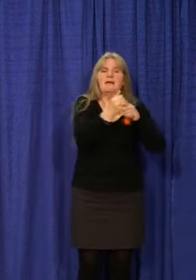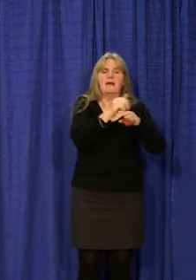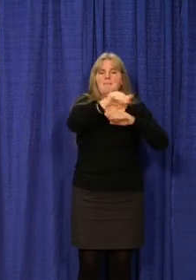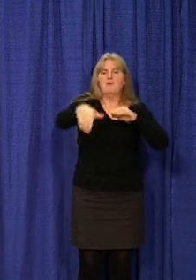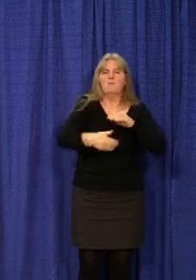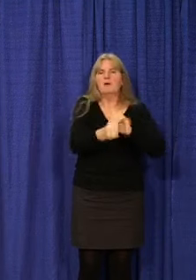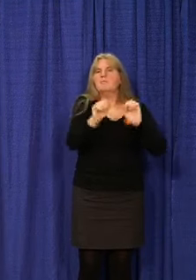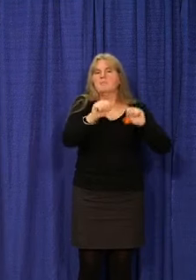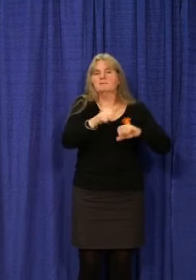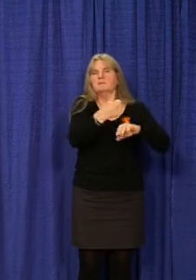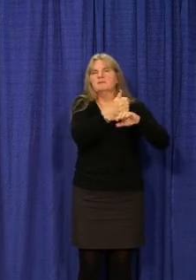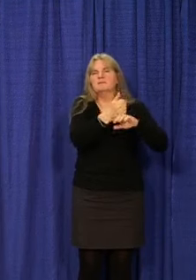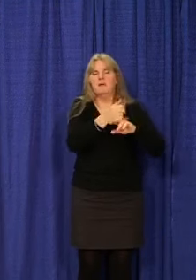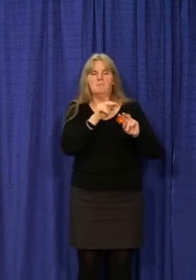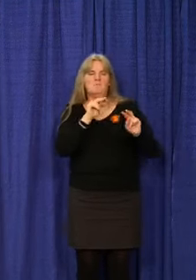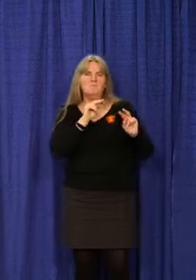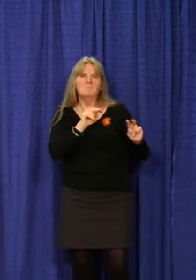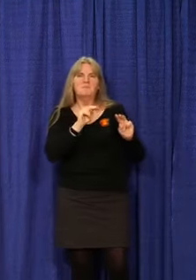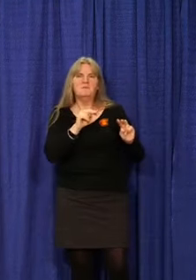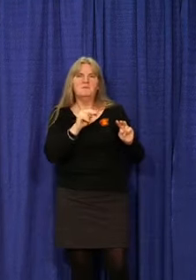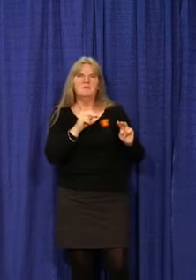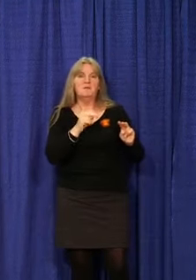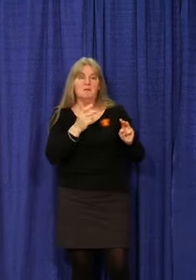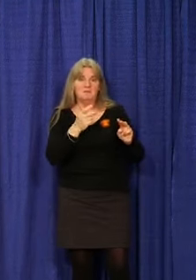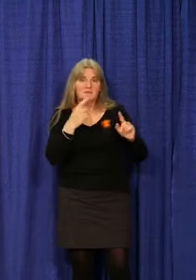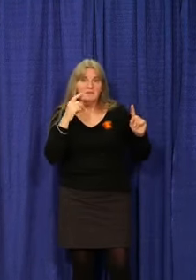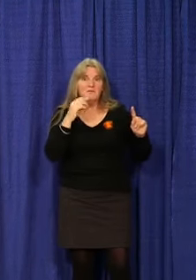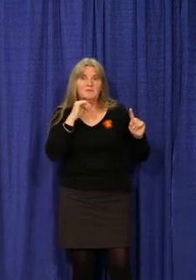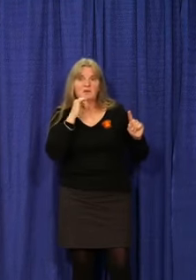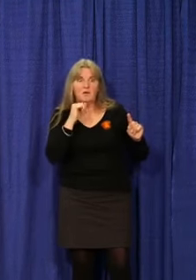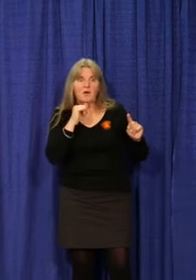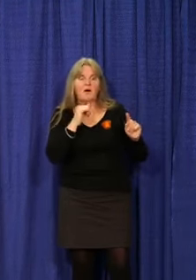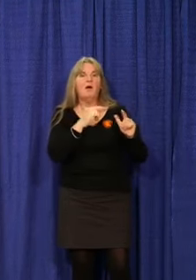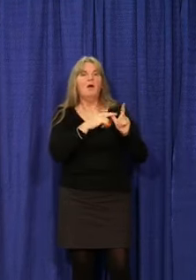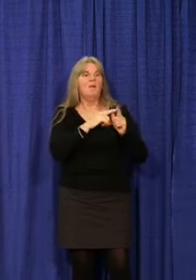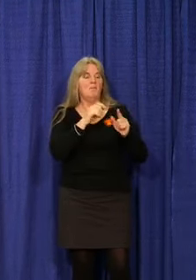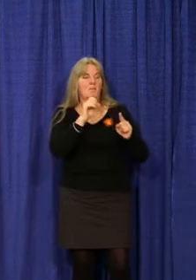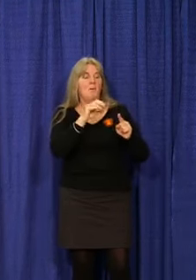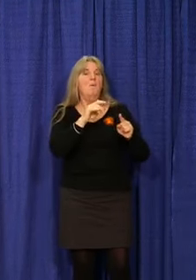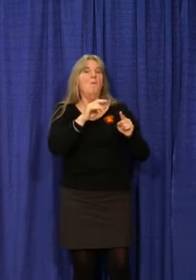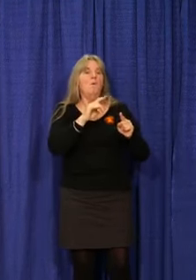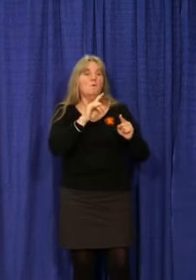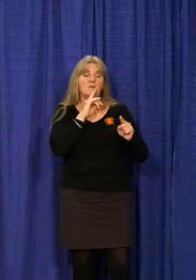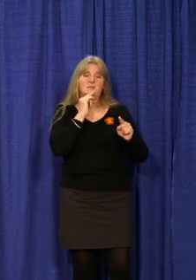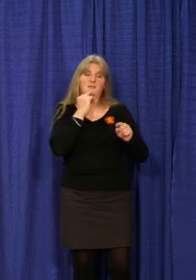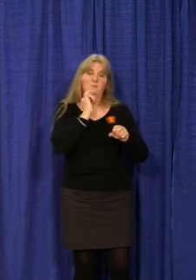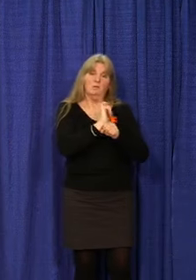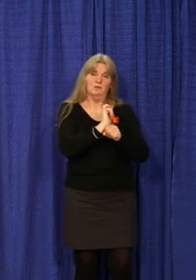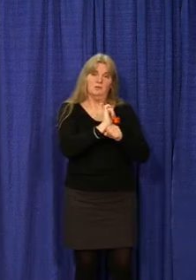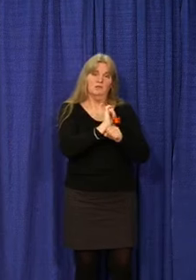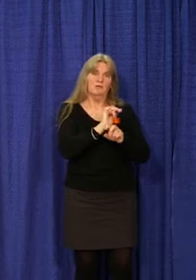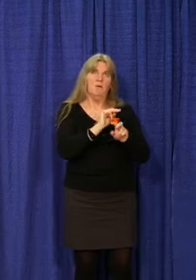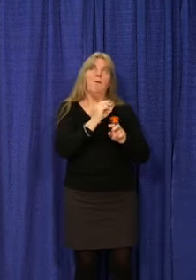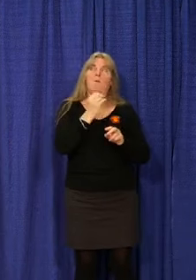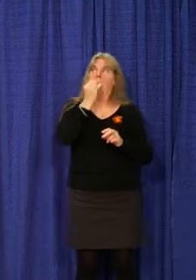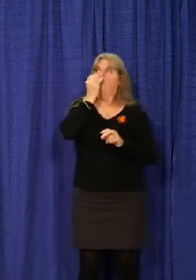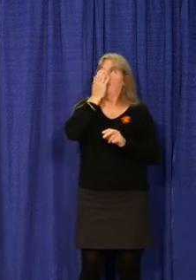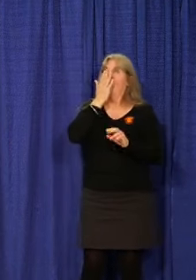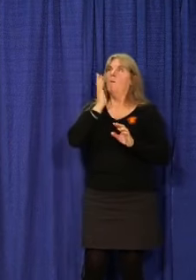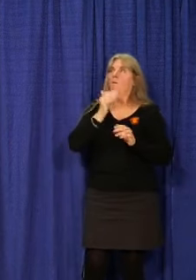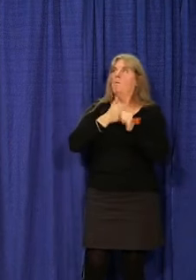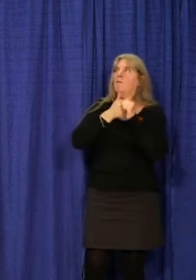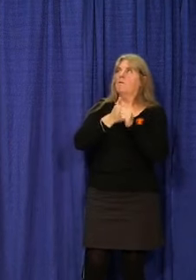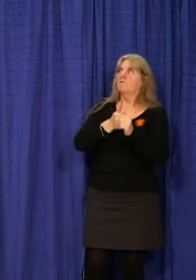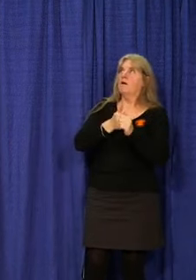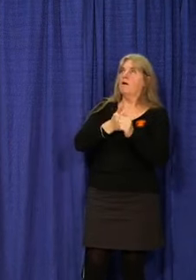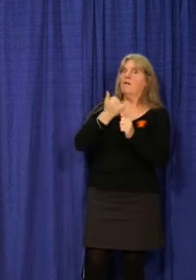check stops create a sort of a message back to travelers that we're serious about this and that they know we're going to follow